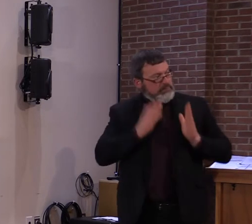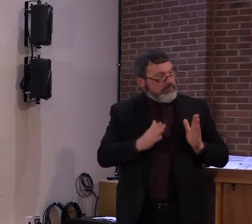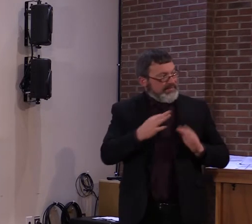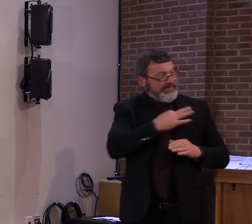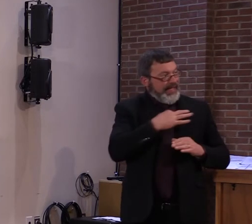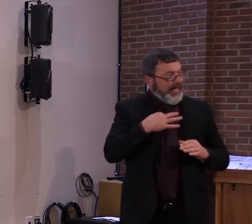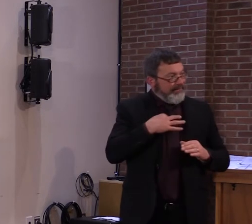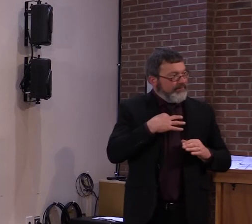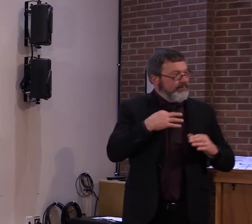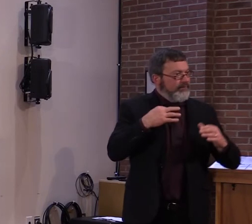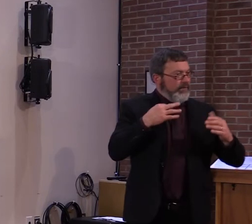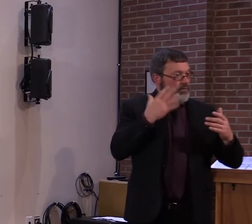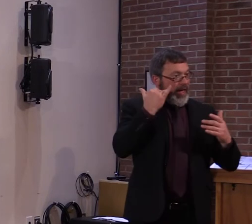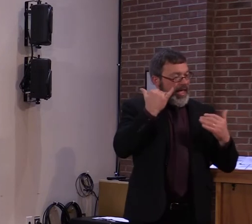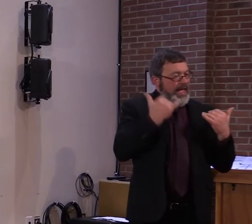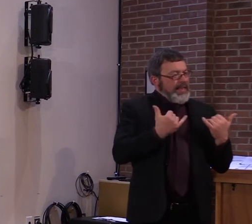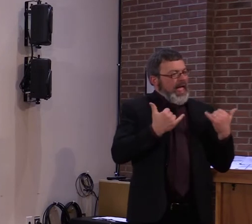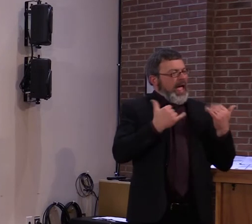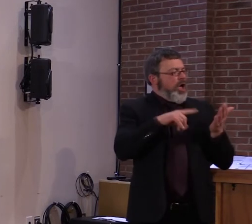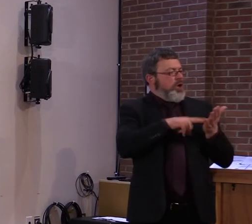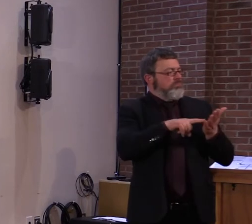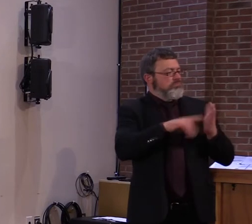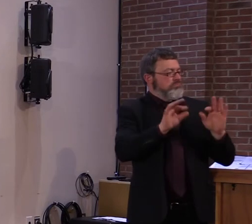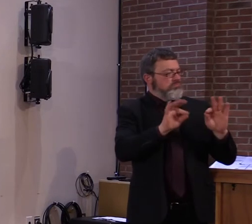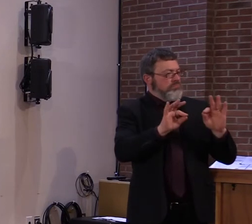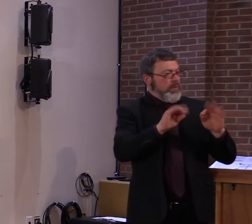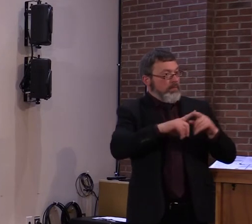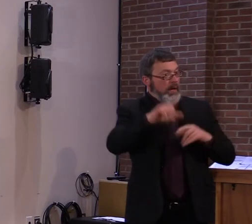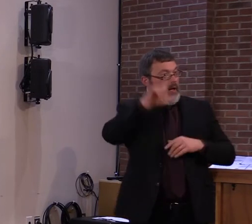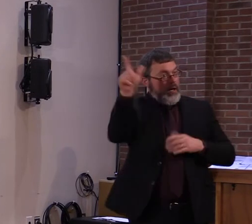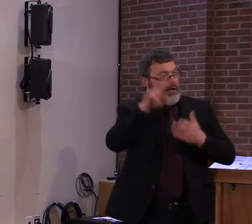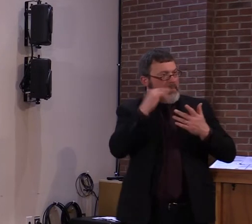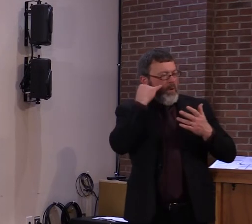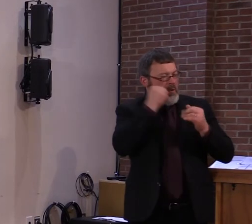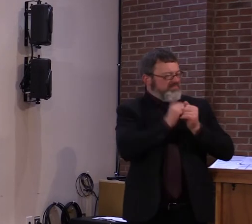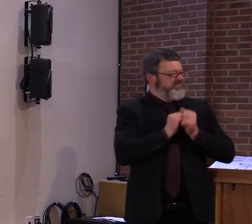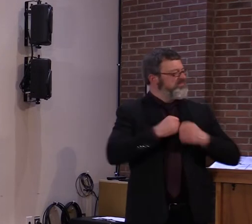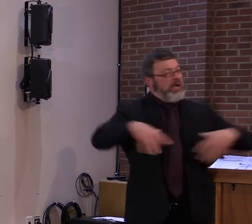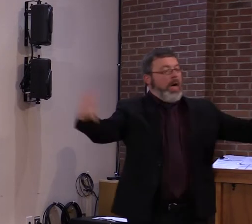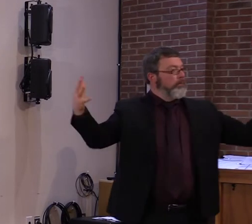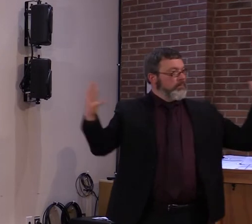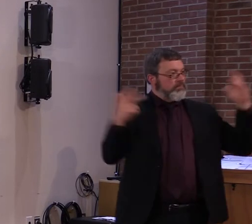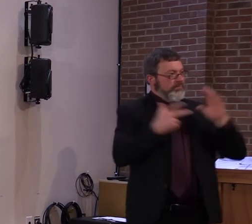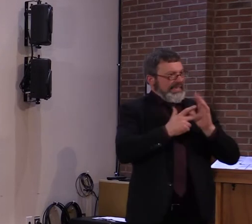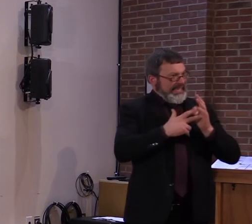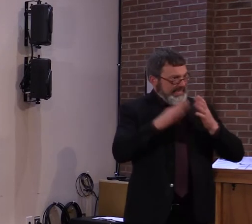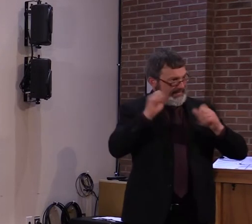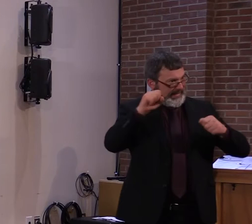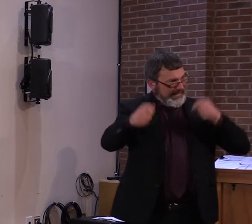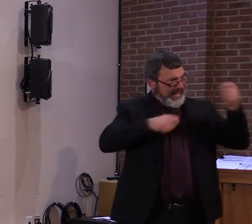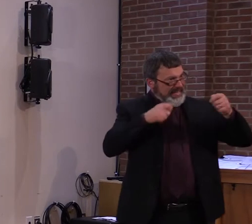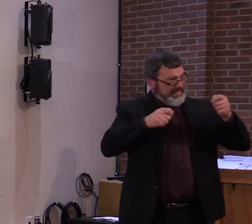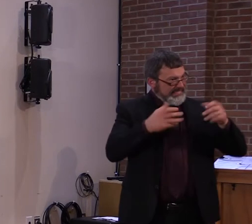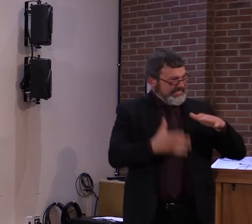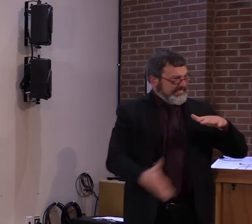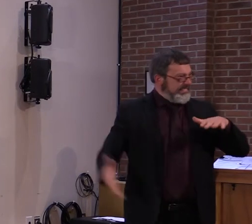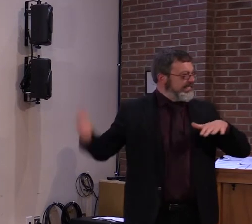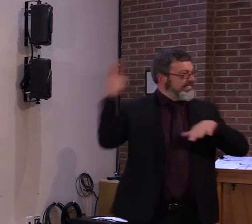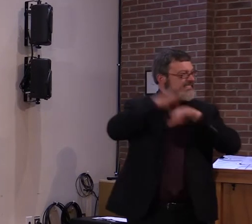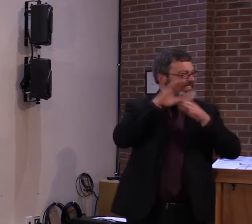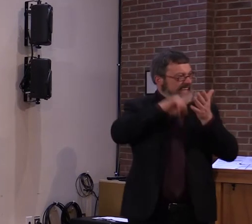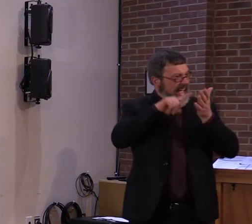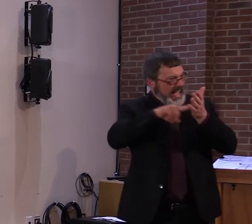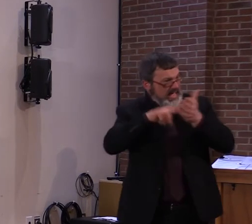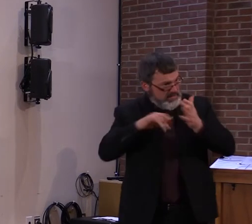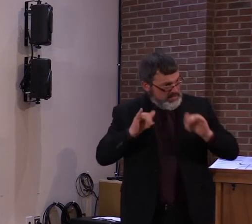numbers for a little while going forward? Have we reached that point where we're able to contact trace effectively? Yeah, again, the contact